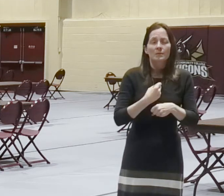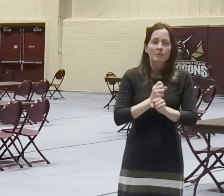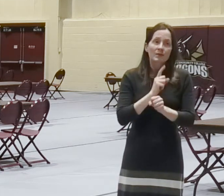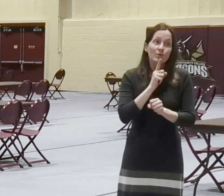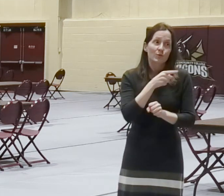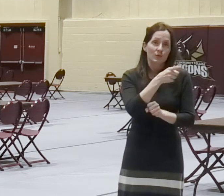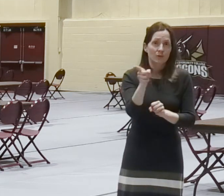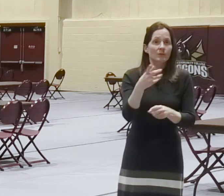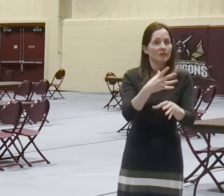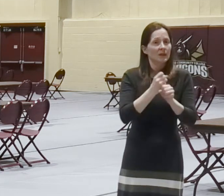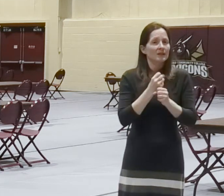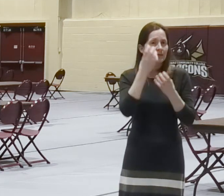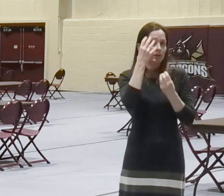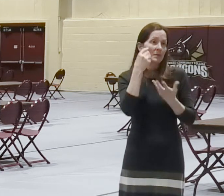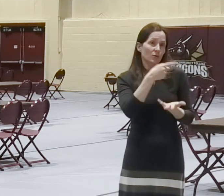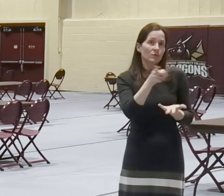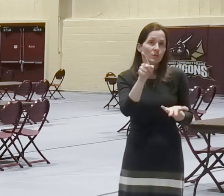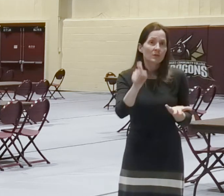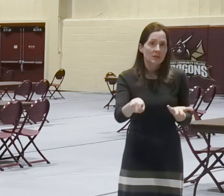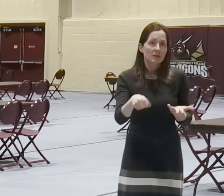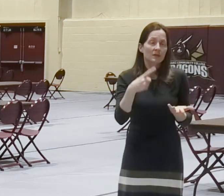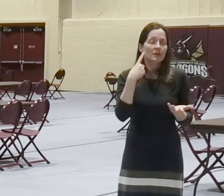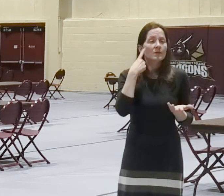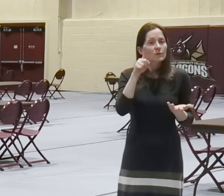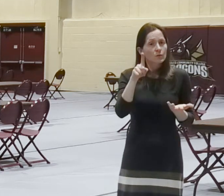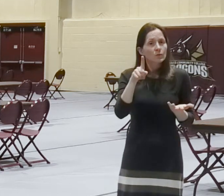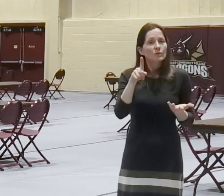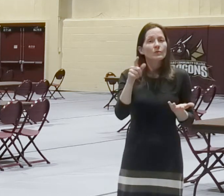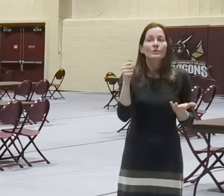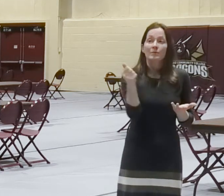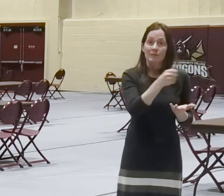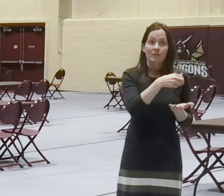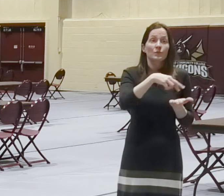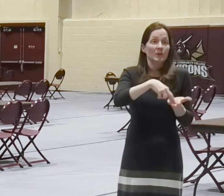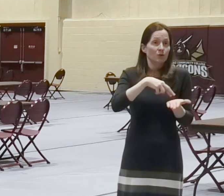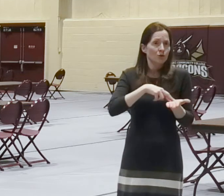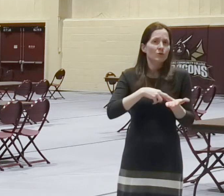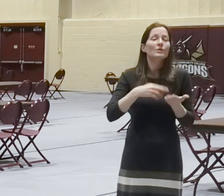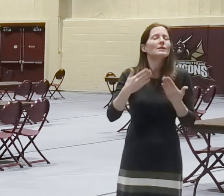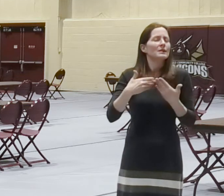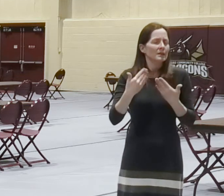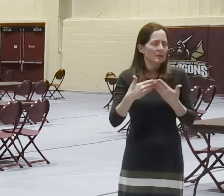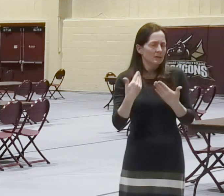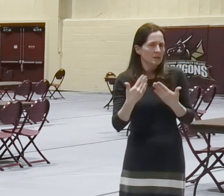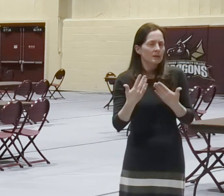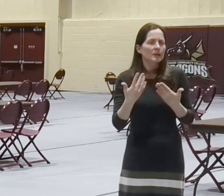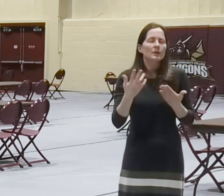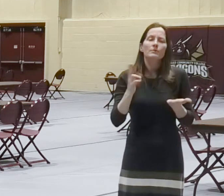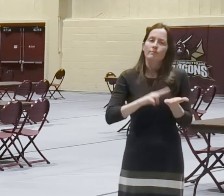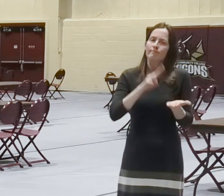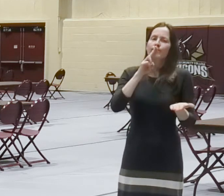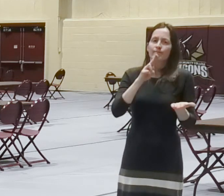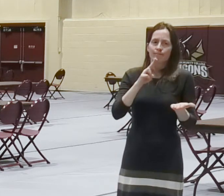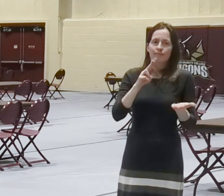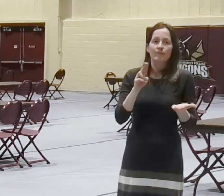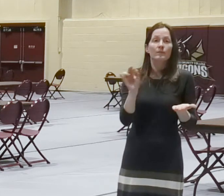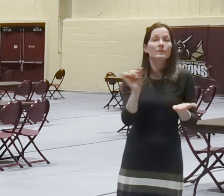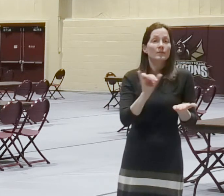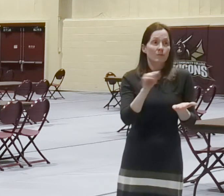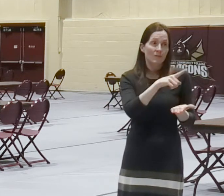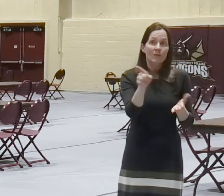the information necessary to register with ease and the information